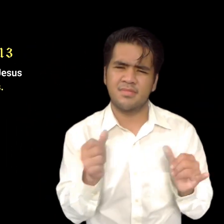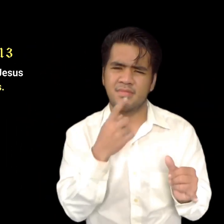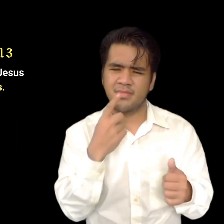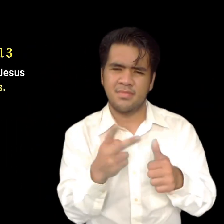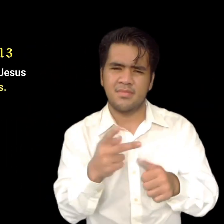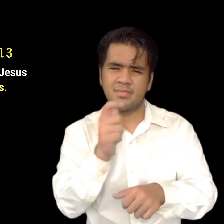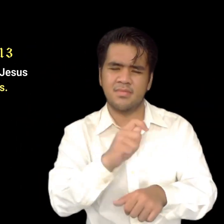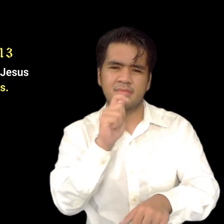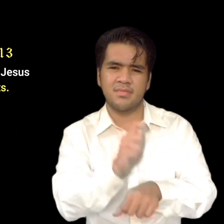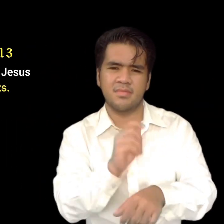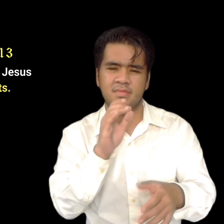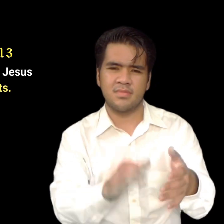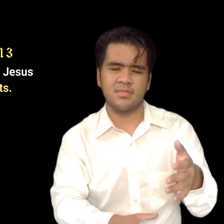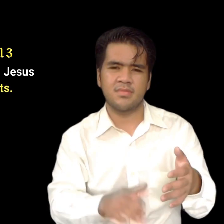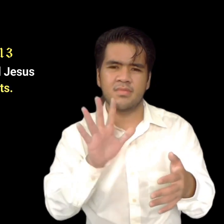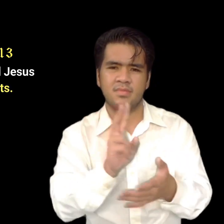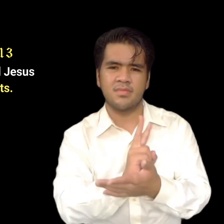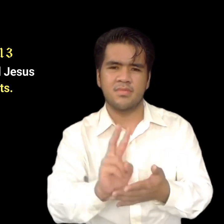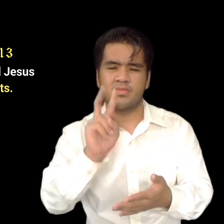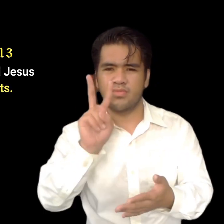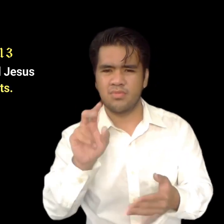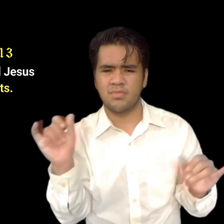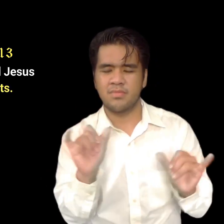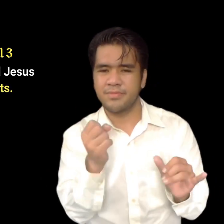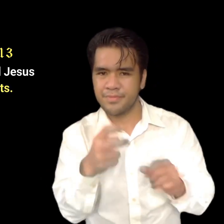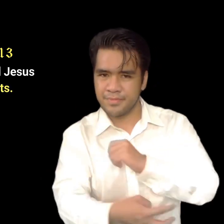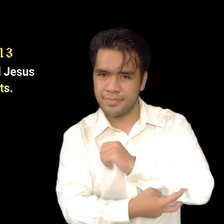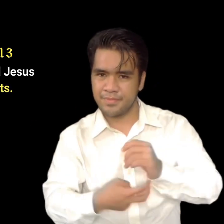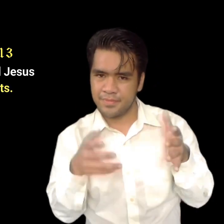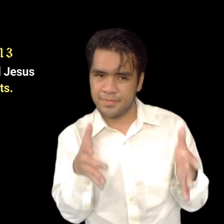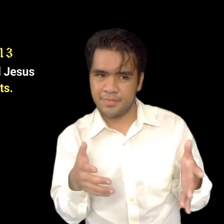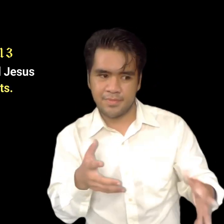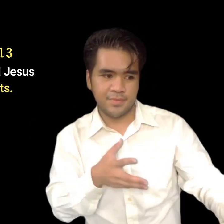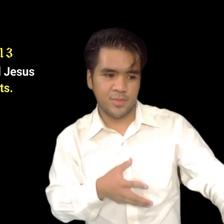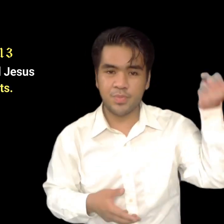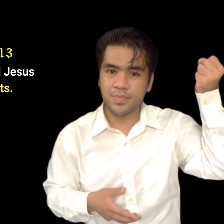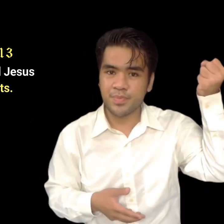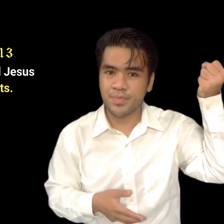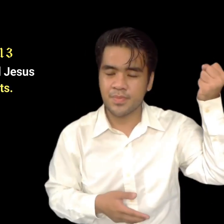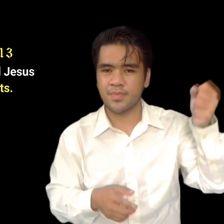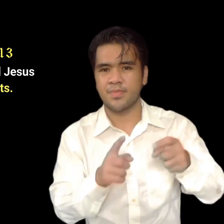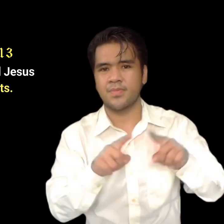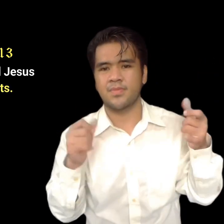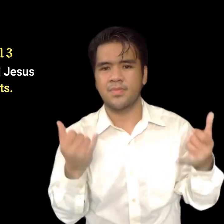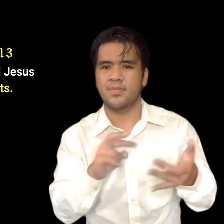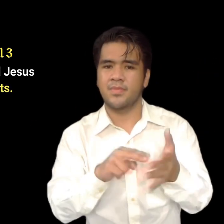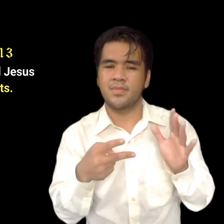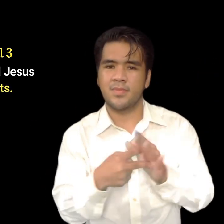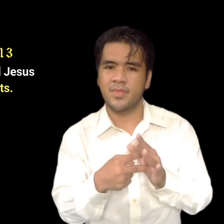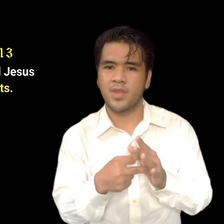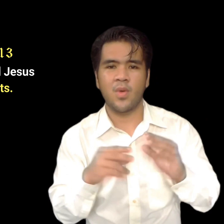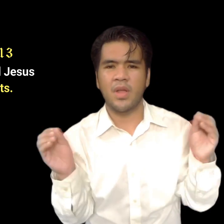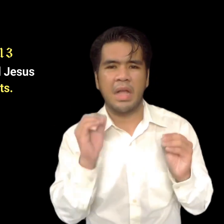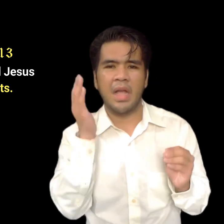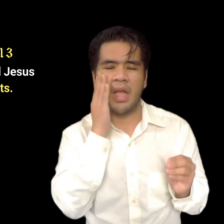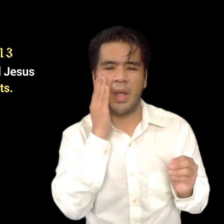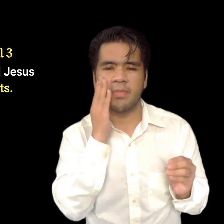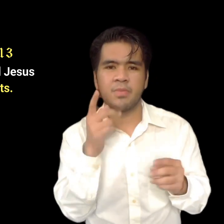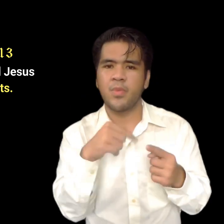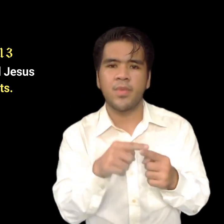and Jude chapter 1 verse 14 it says that our Lord Jesus Christ shall return with his saints, right? Right. But let's check the